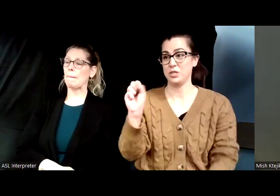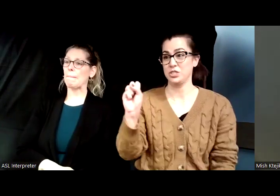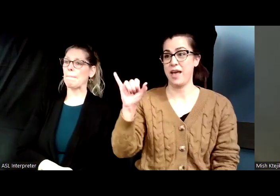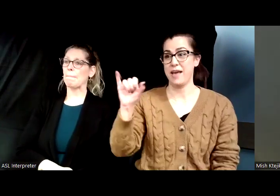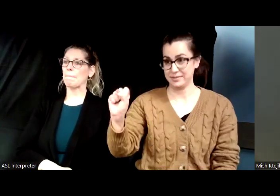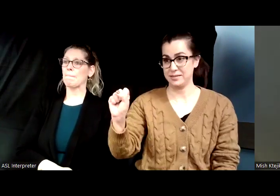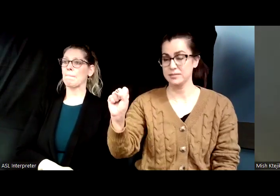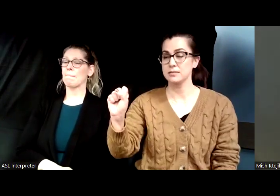I